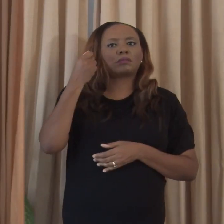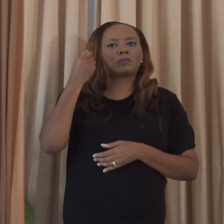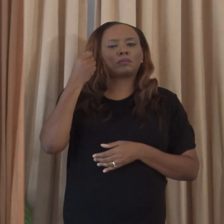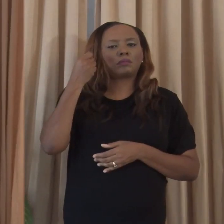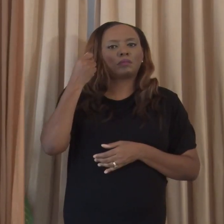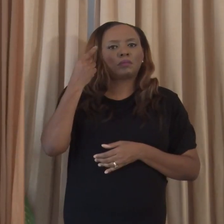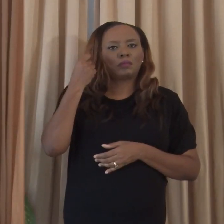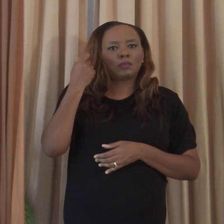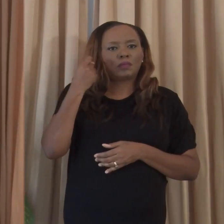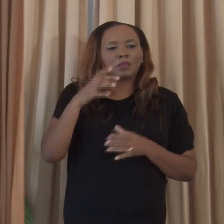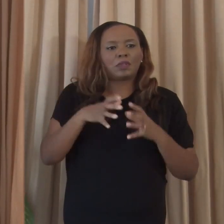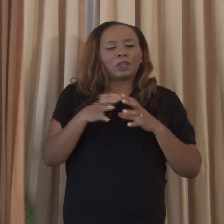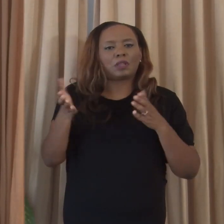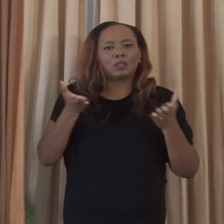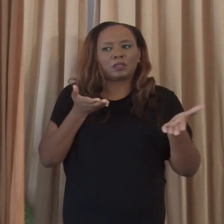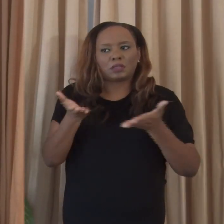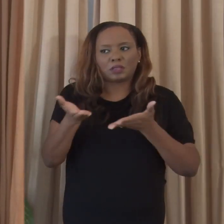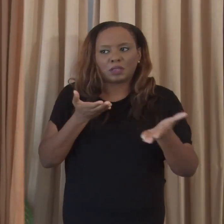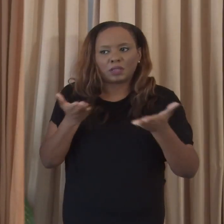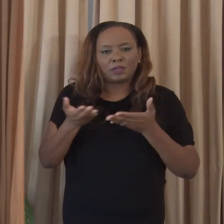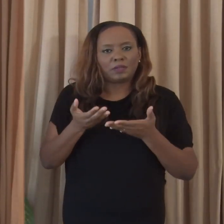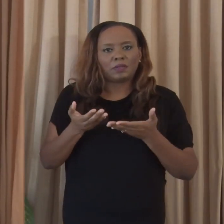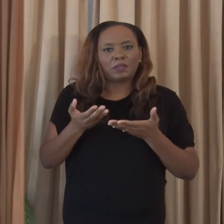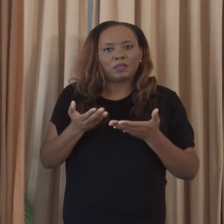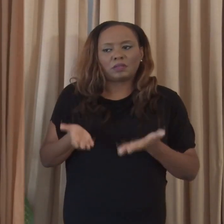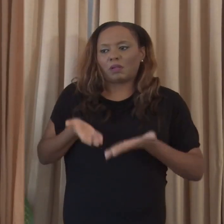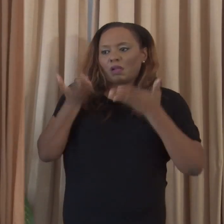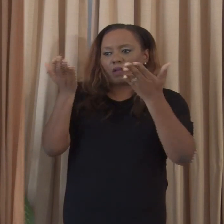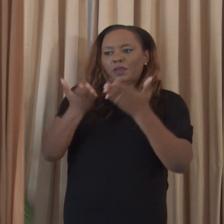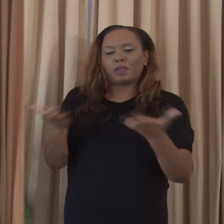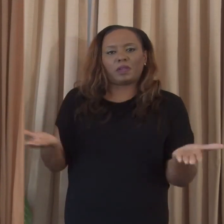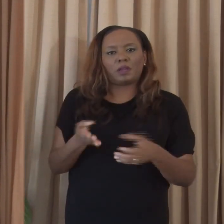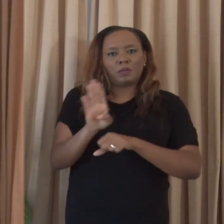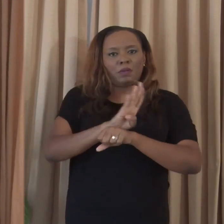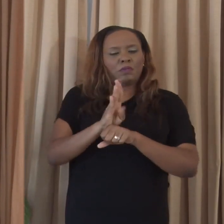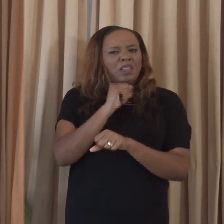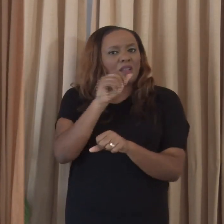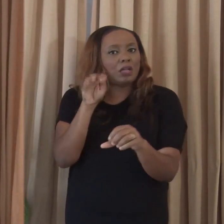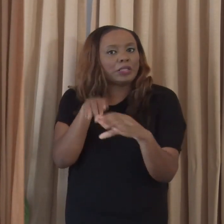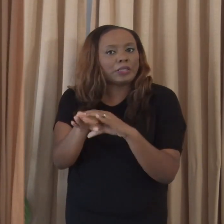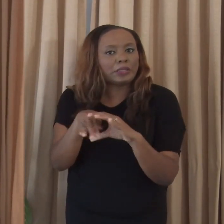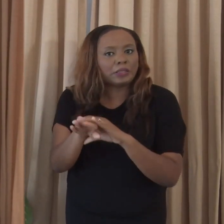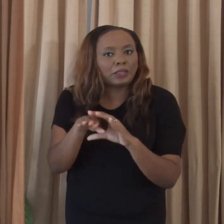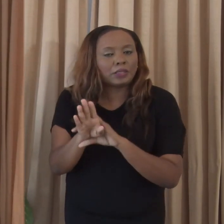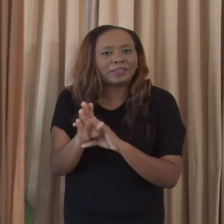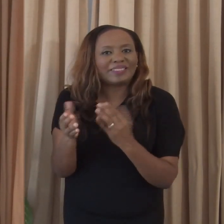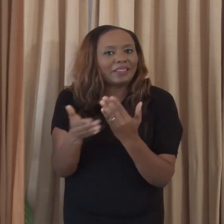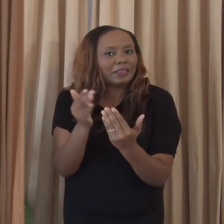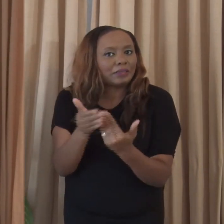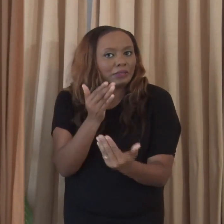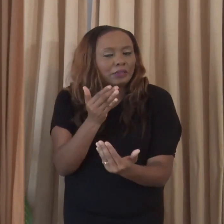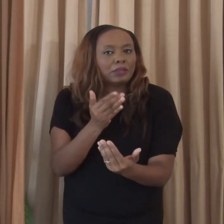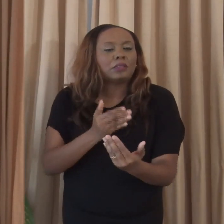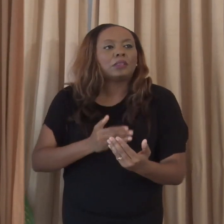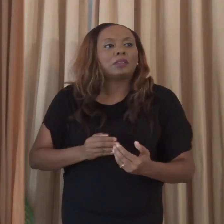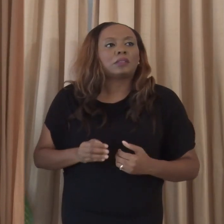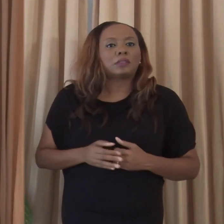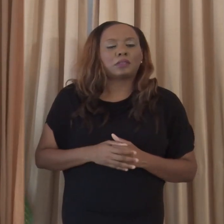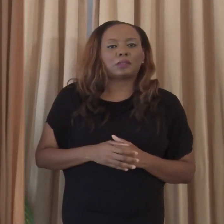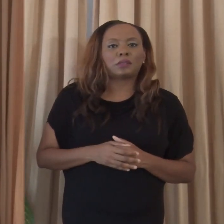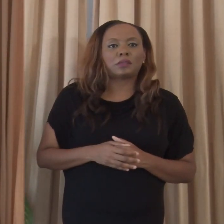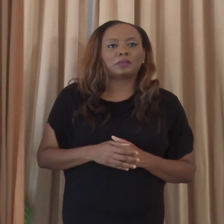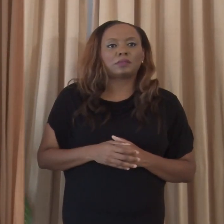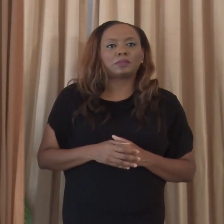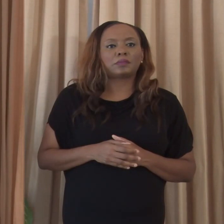number of services offered in Barbados that are not easily accessed in other parts of the Eastern Caribbean. And it